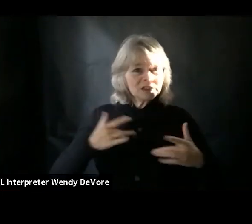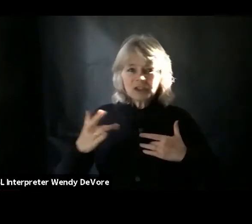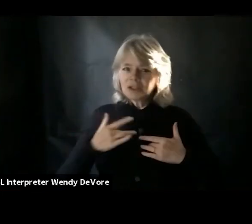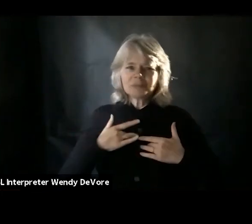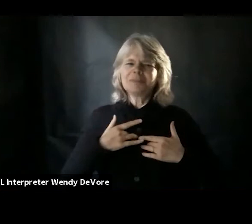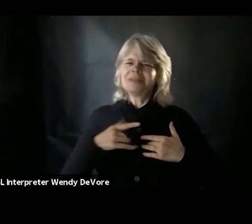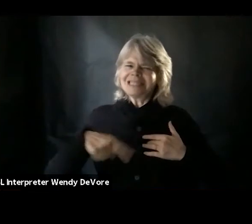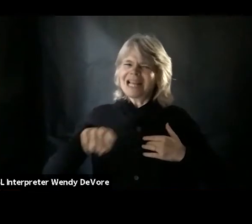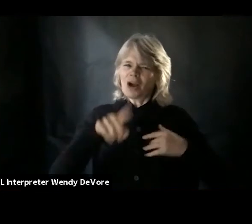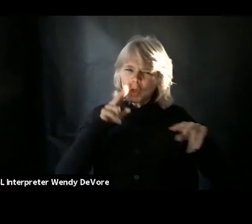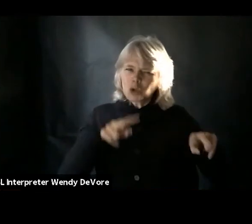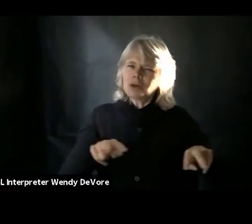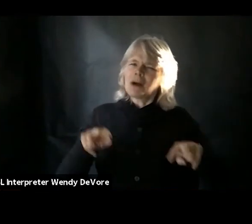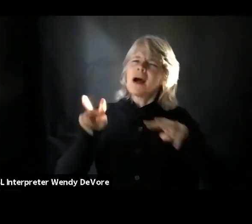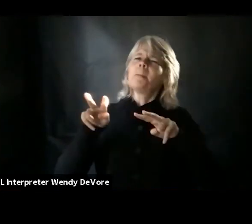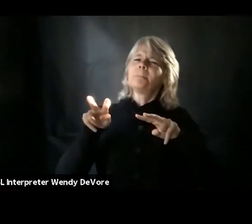concerns.